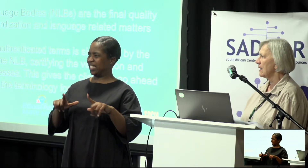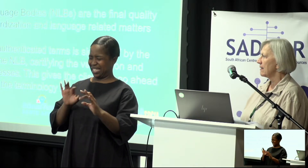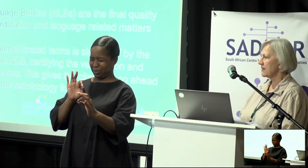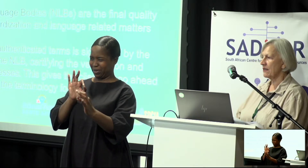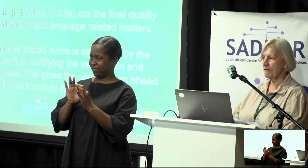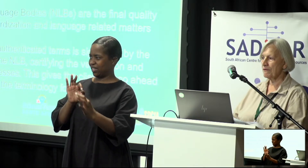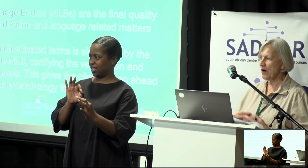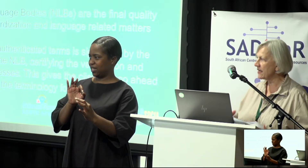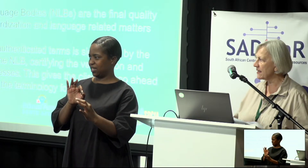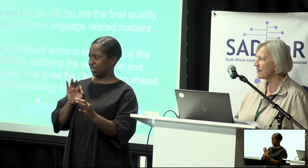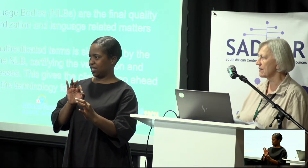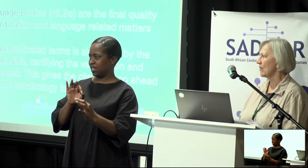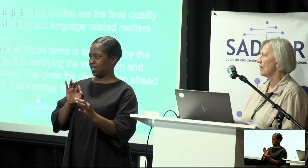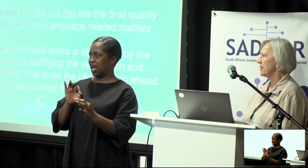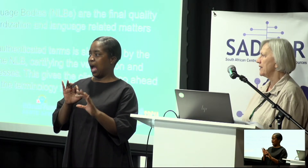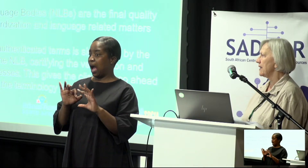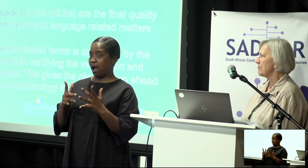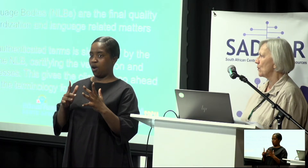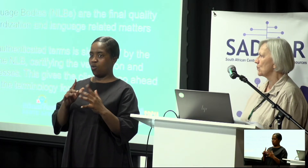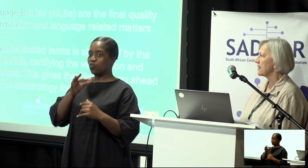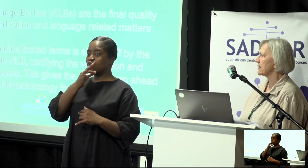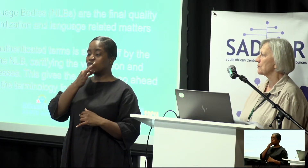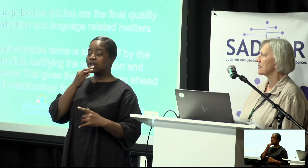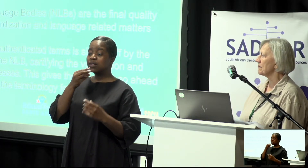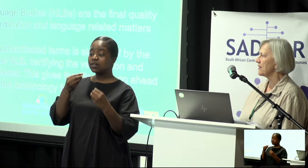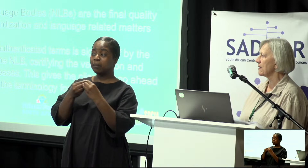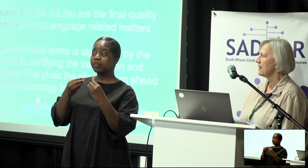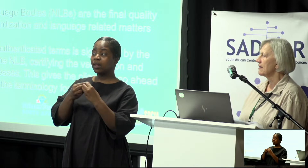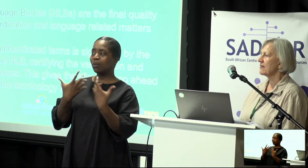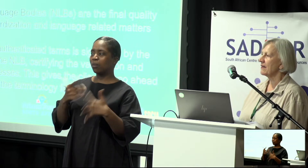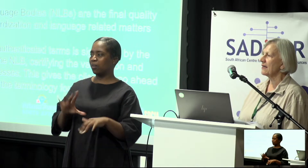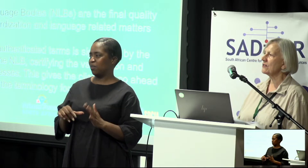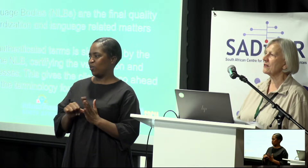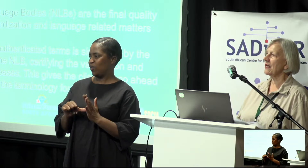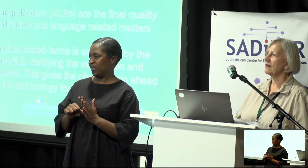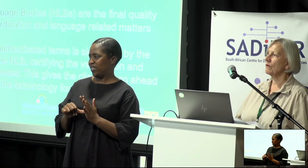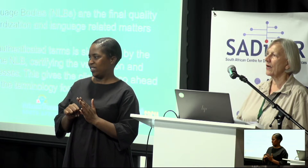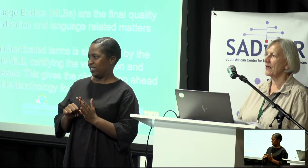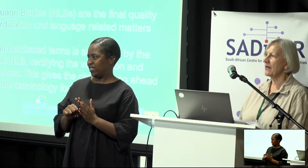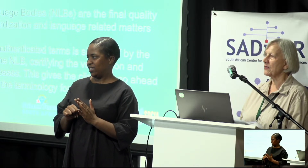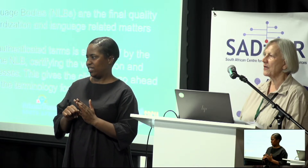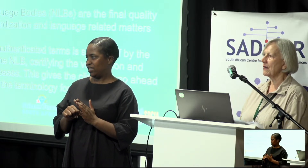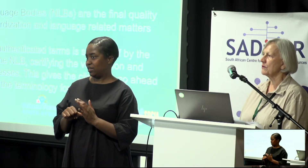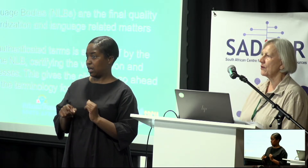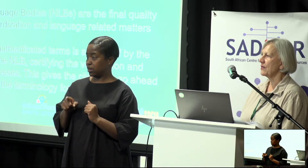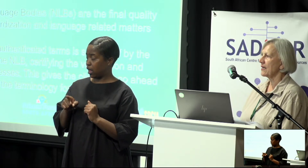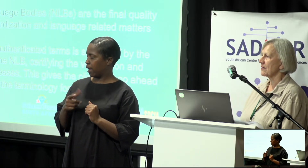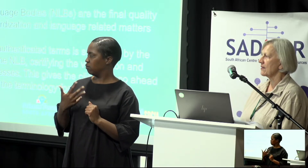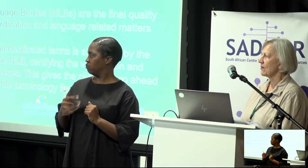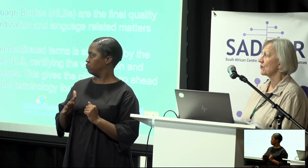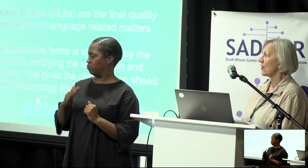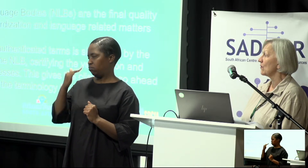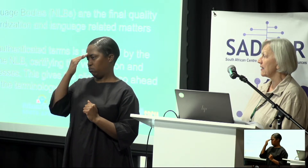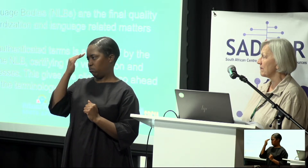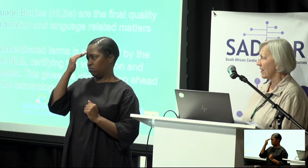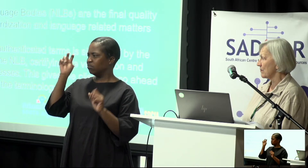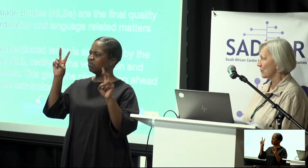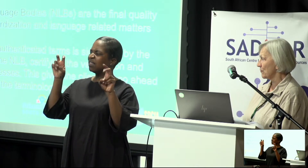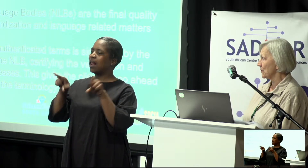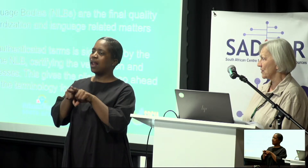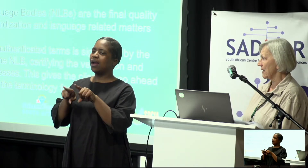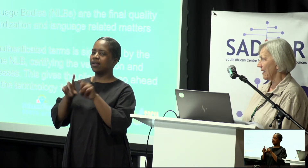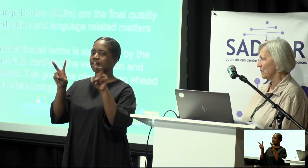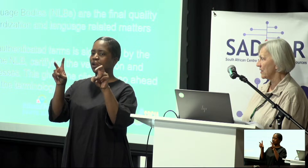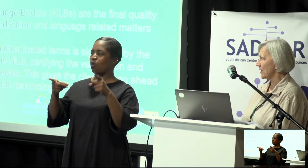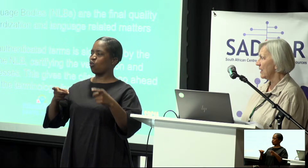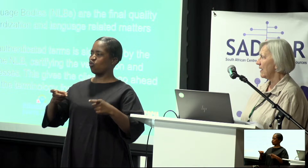specific. The phrasings are very important and specific. So that has become known as a controlled environment